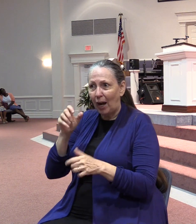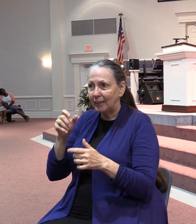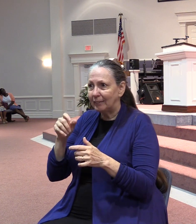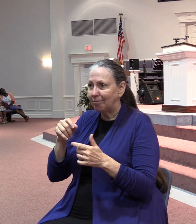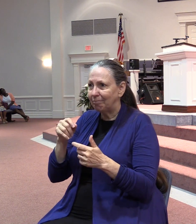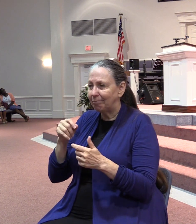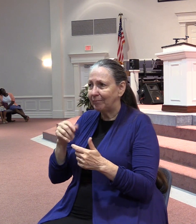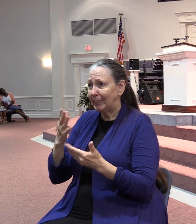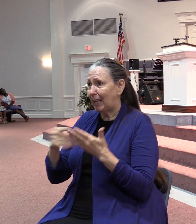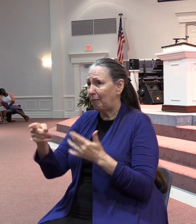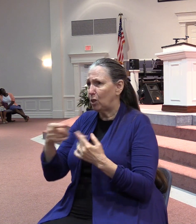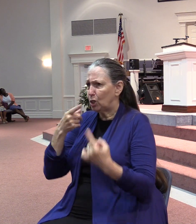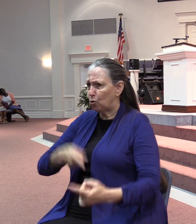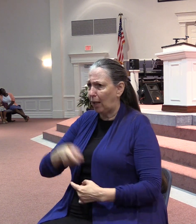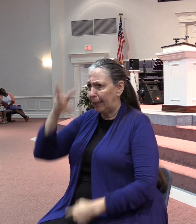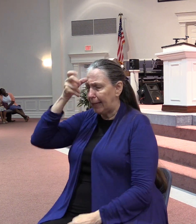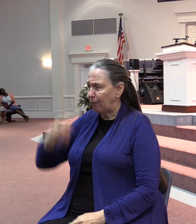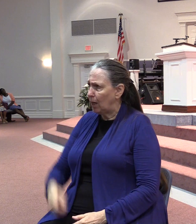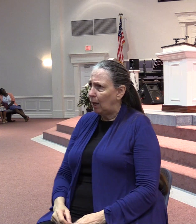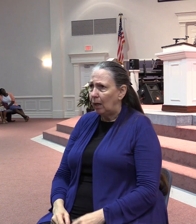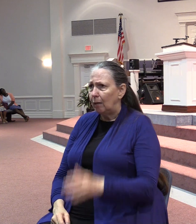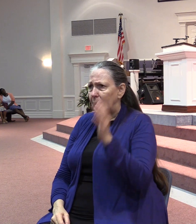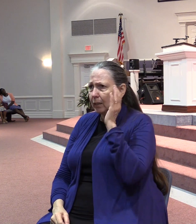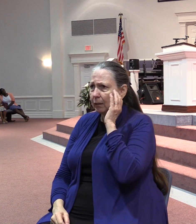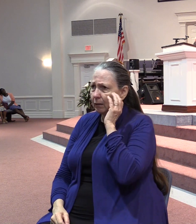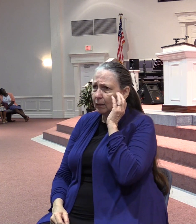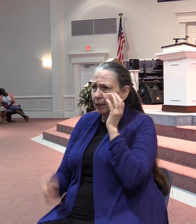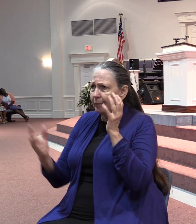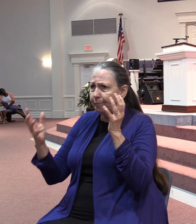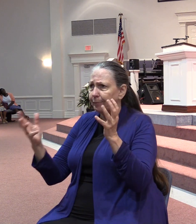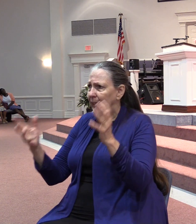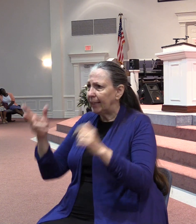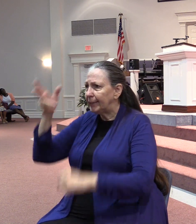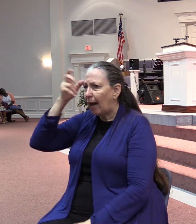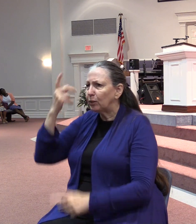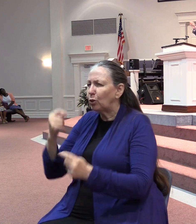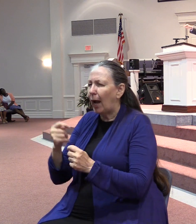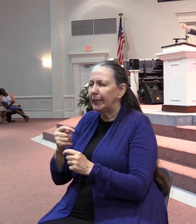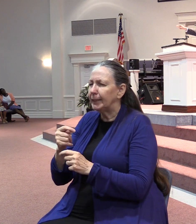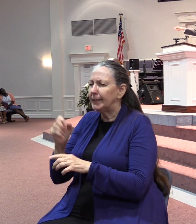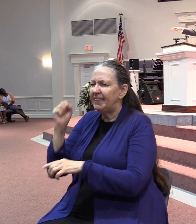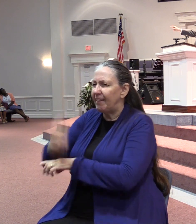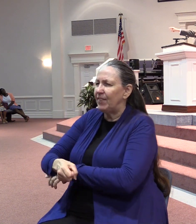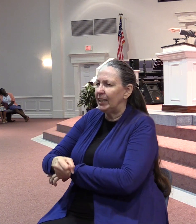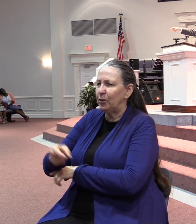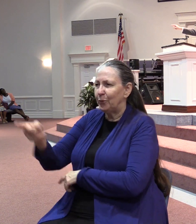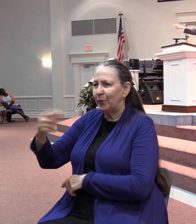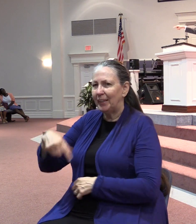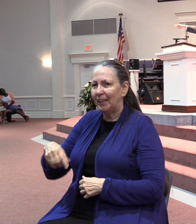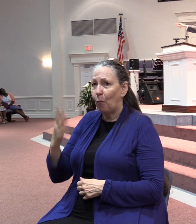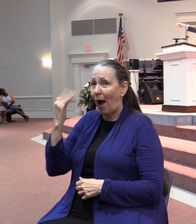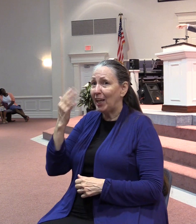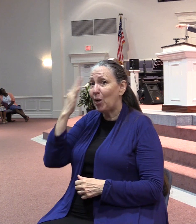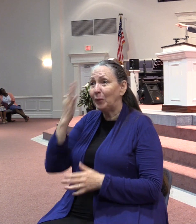That's why some of you are fighting devils the way you're fighting devils right now. It's just because the enemy is trying his best. He knows there's something special going to happen